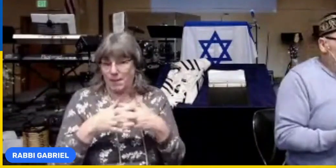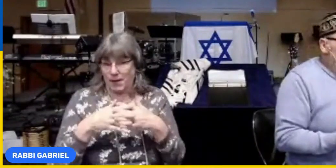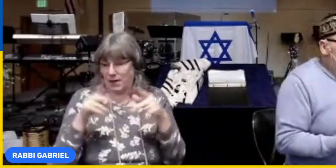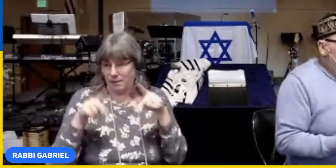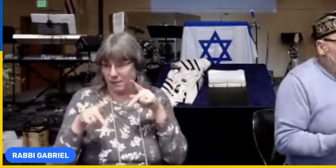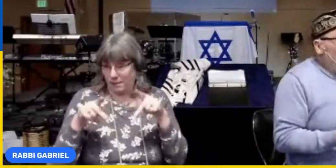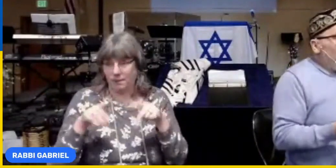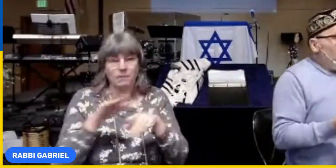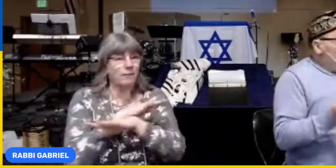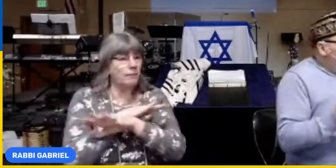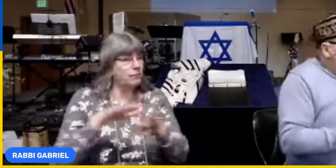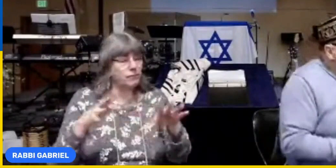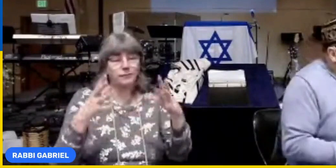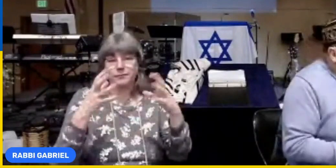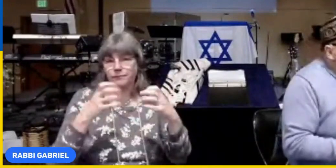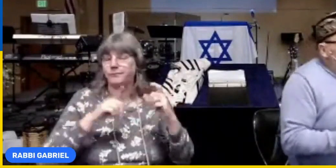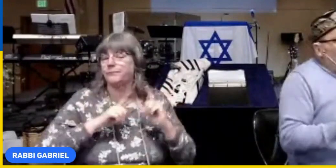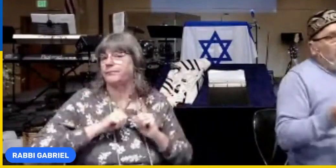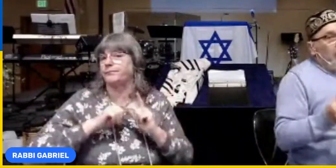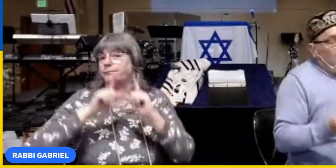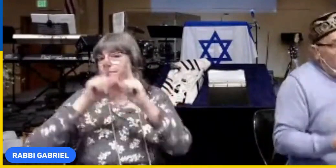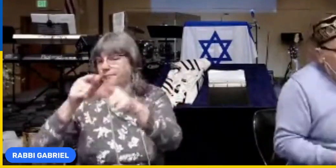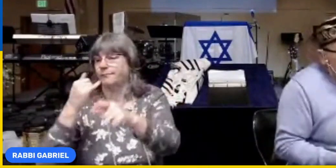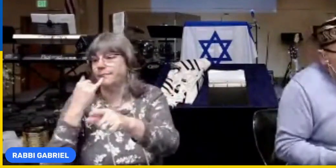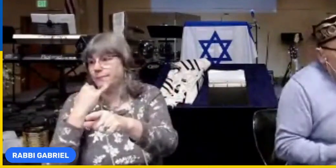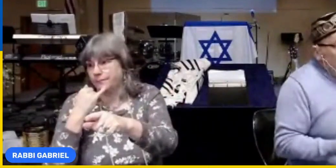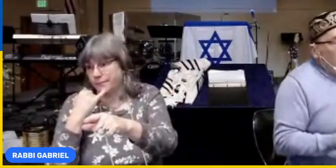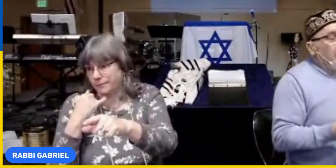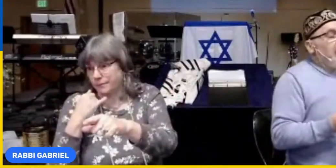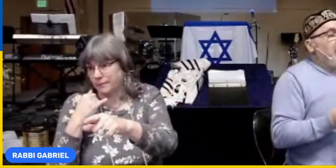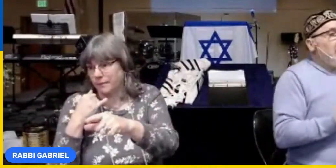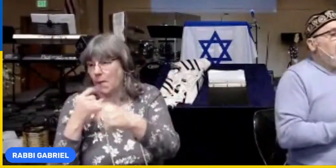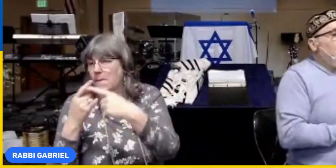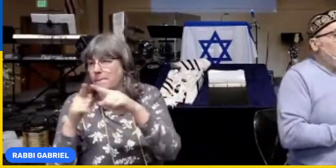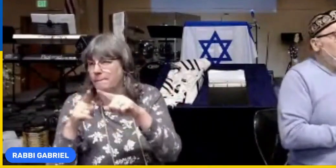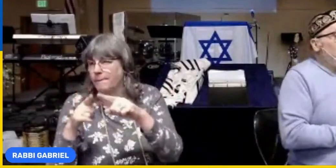rising in America, in Europe,